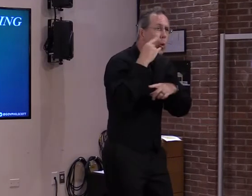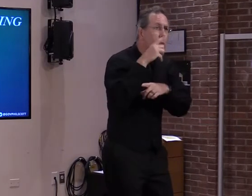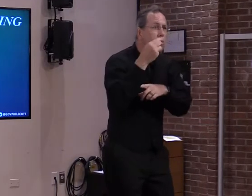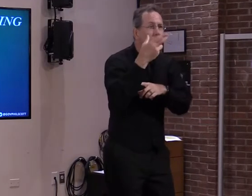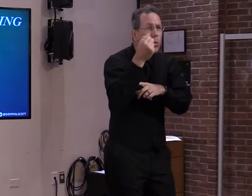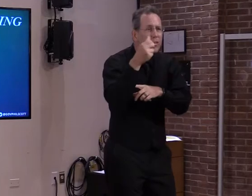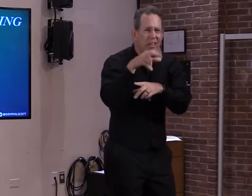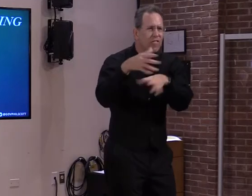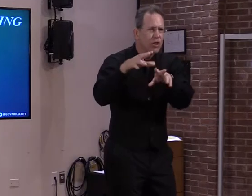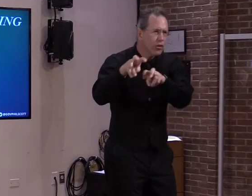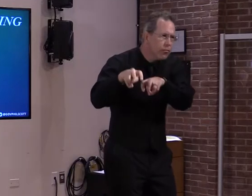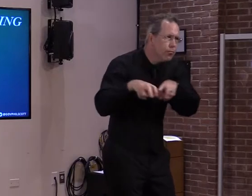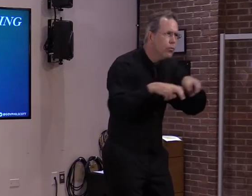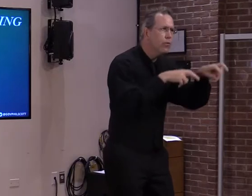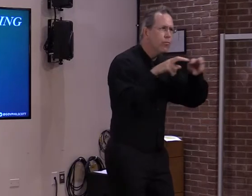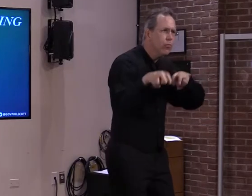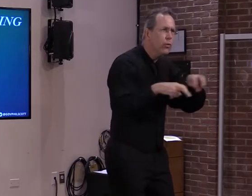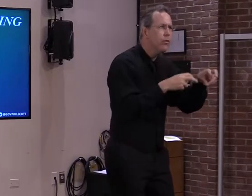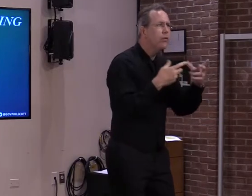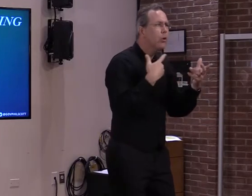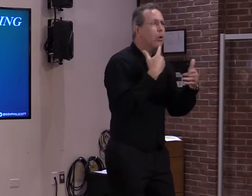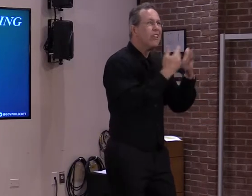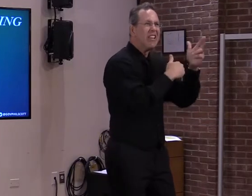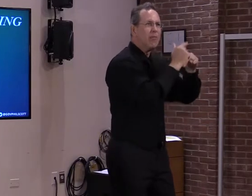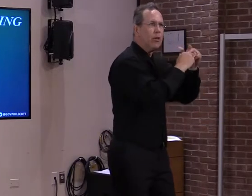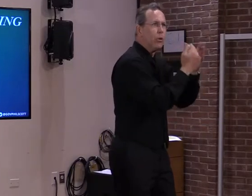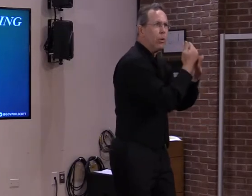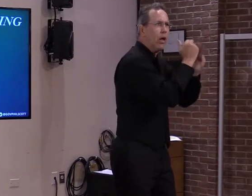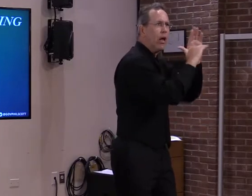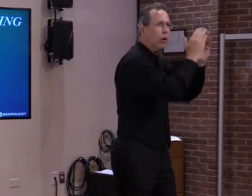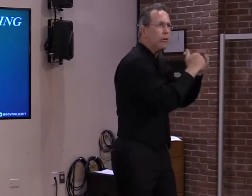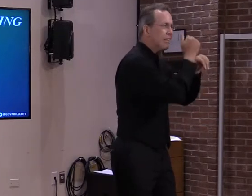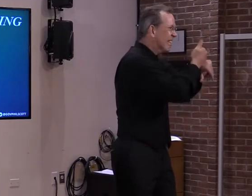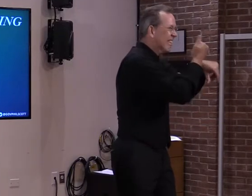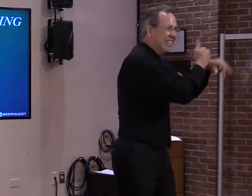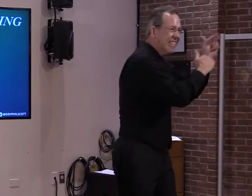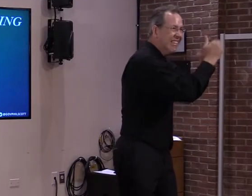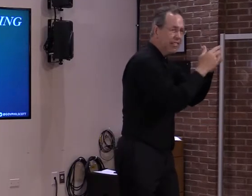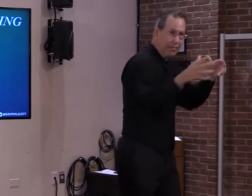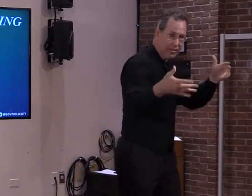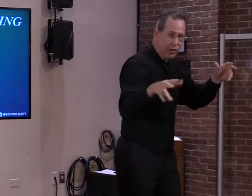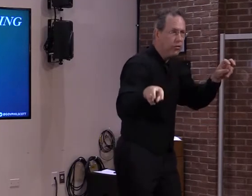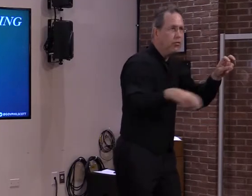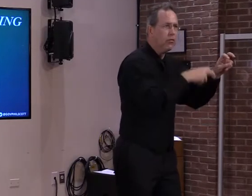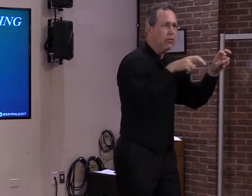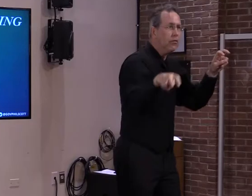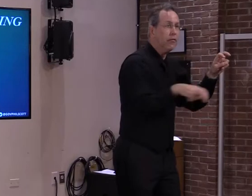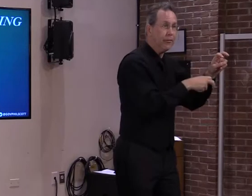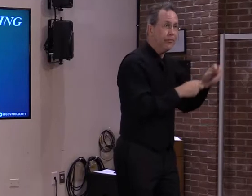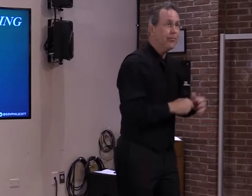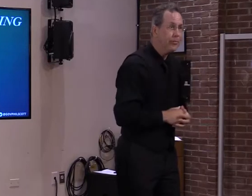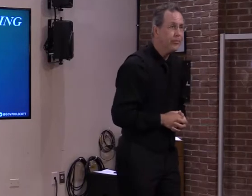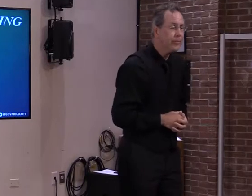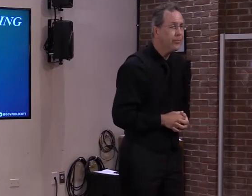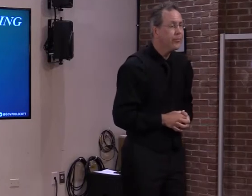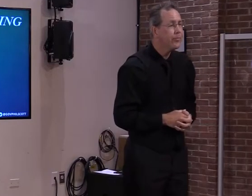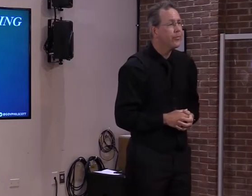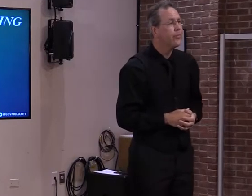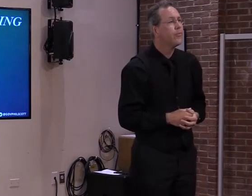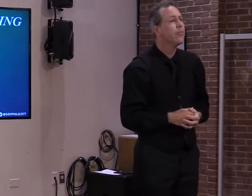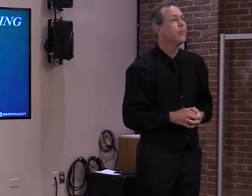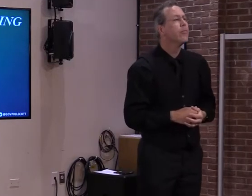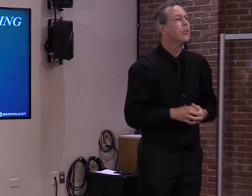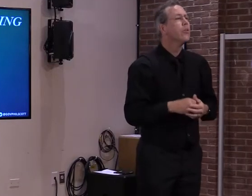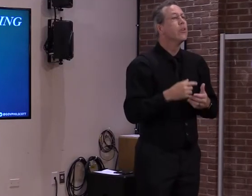on new permanent housing opportunities, encouraging the reopening and expansion of shelter capacity, and